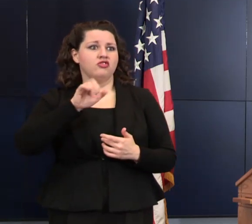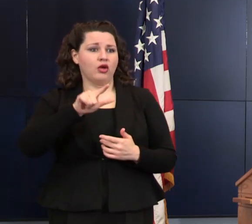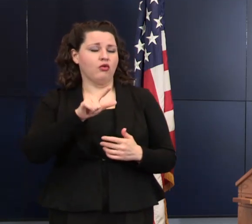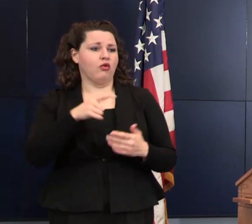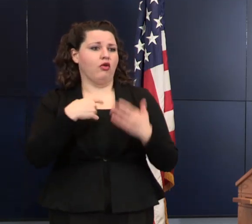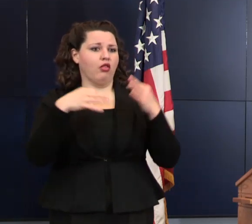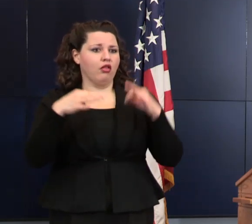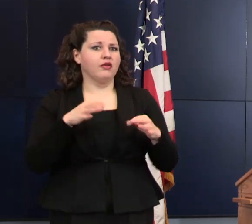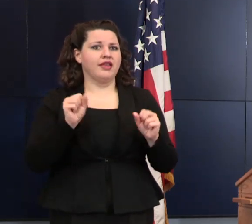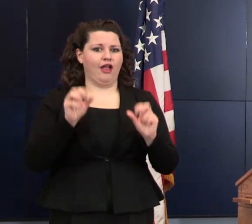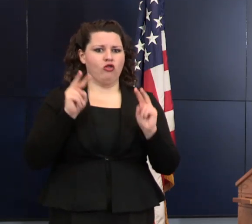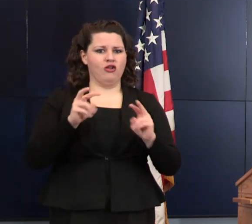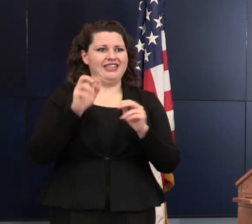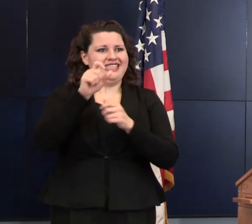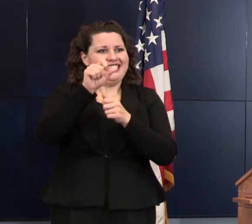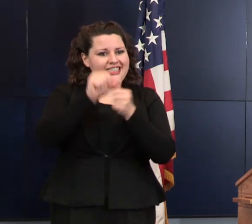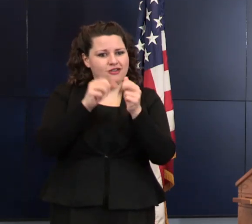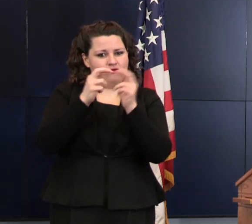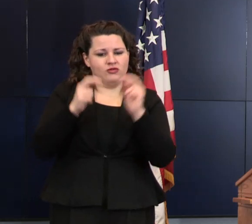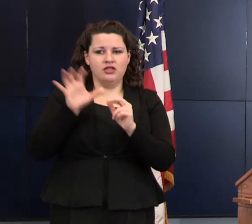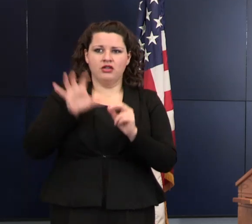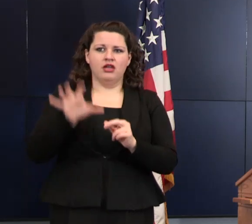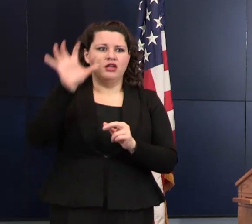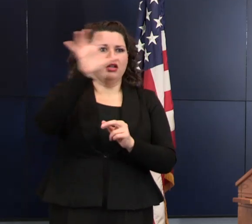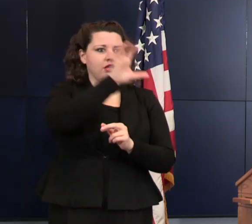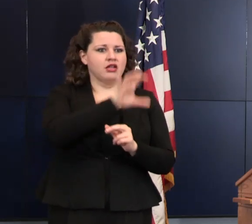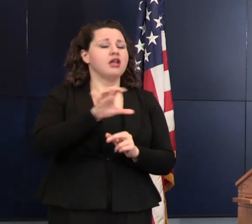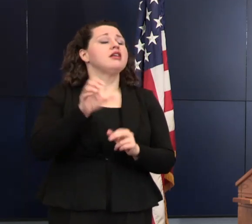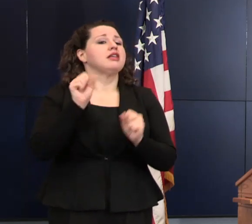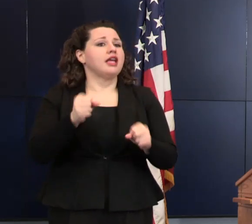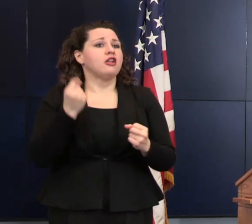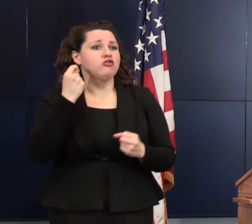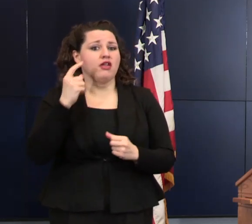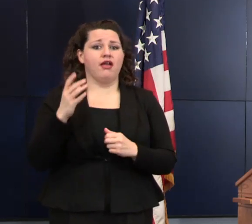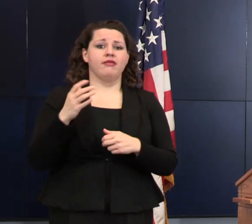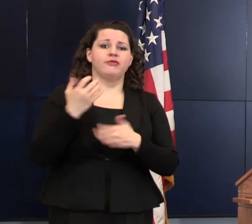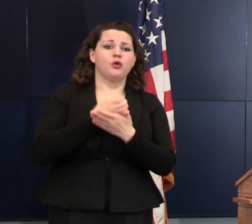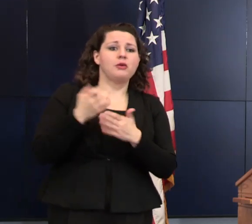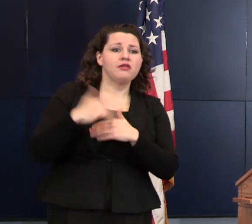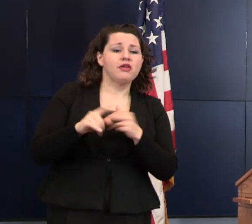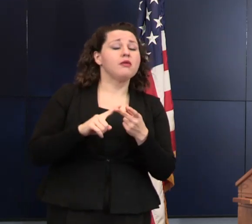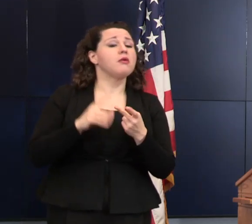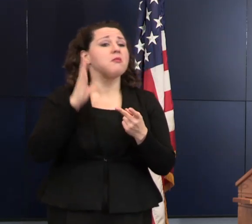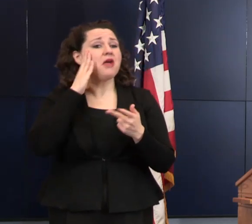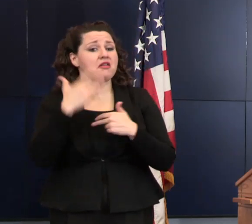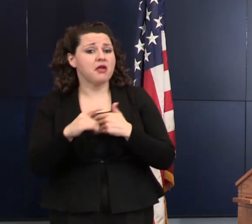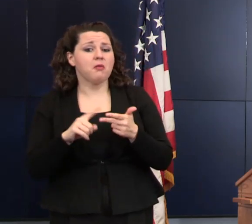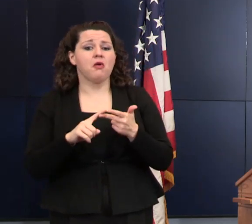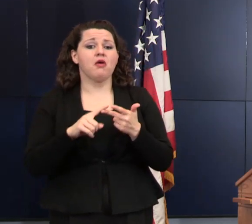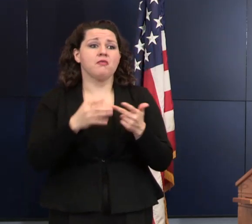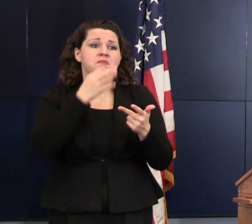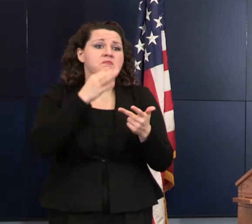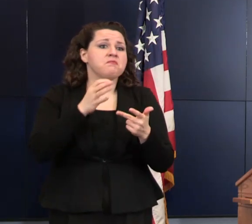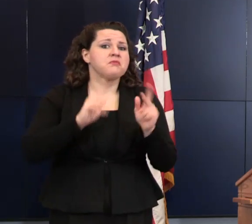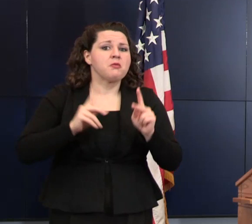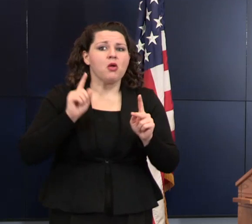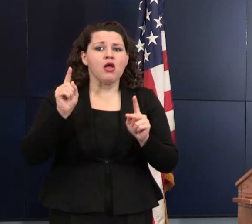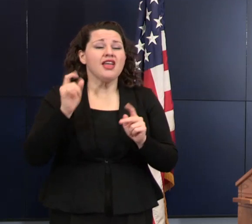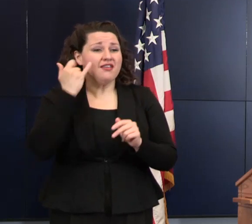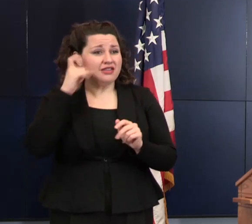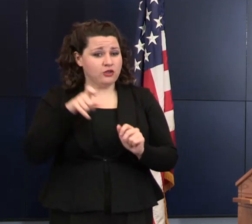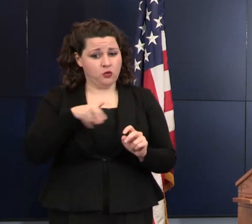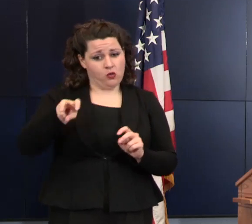perspective, understand where the equipment, the PPE, the bed availability, and the expertise is at, so that if we have to move or adjust, we